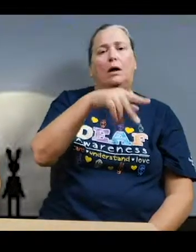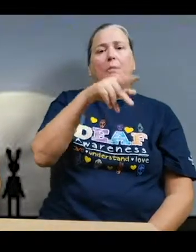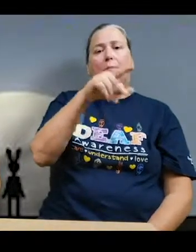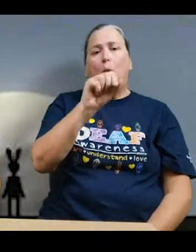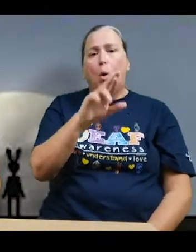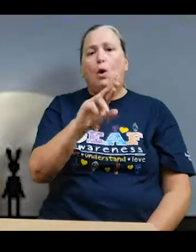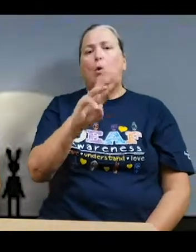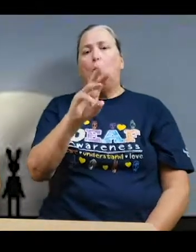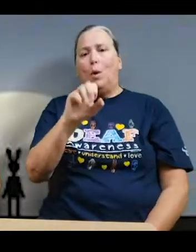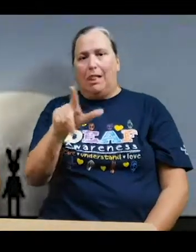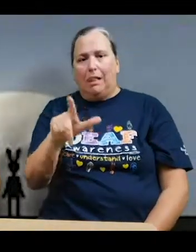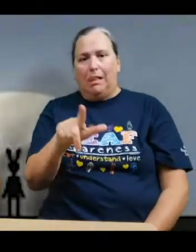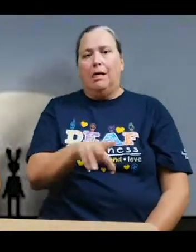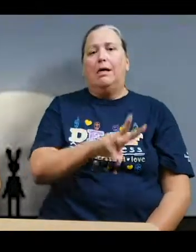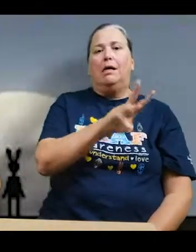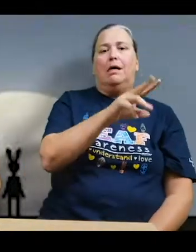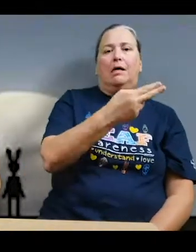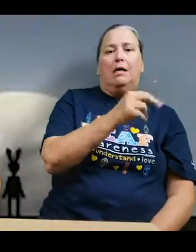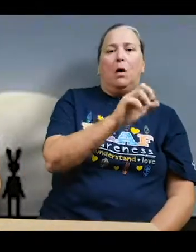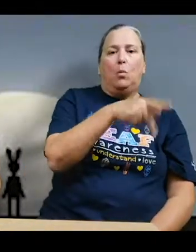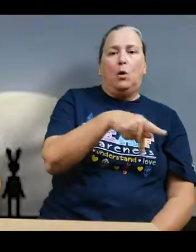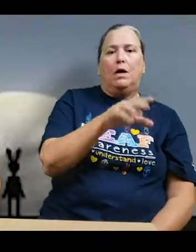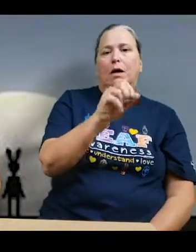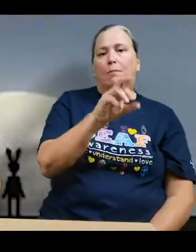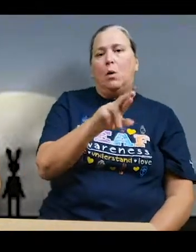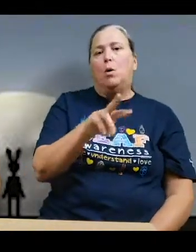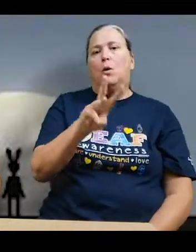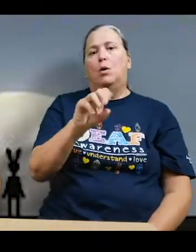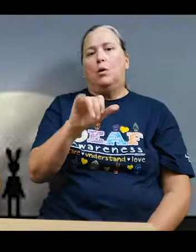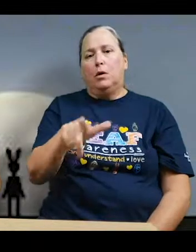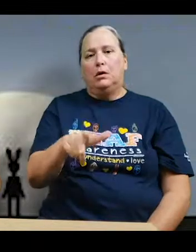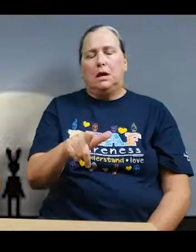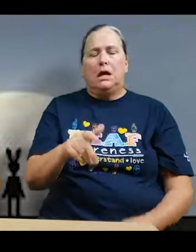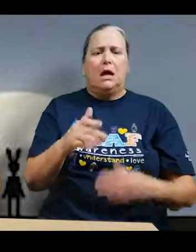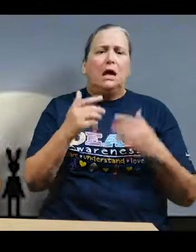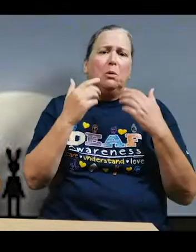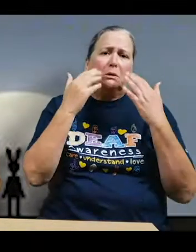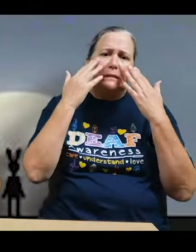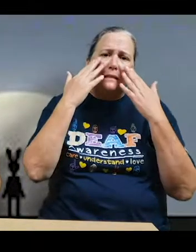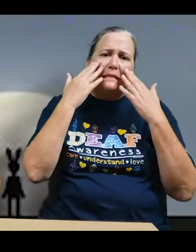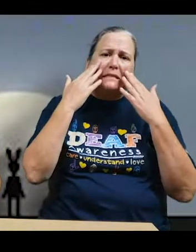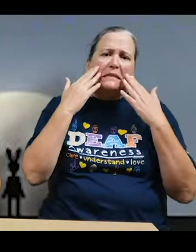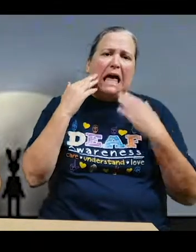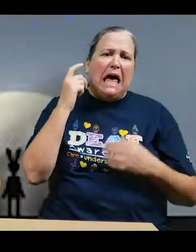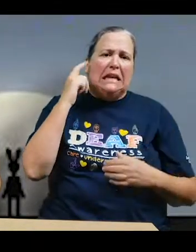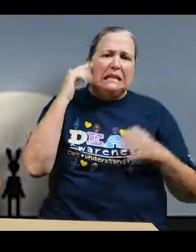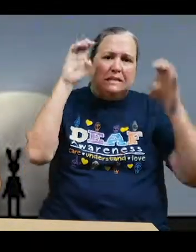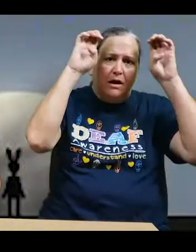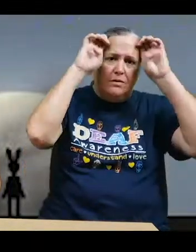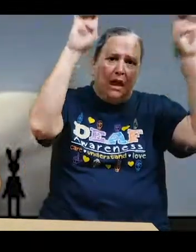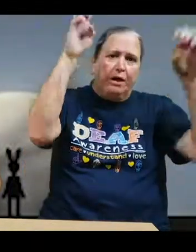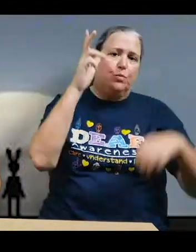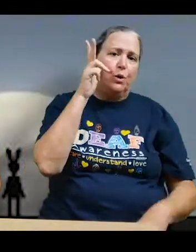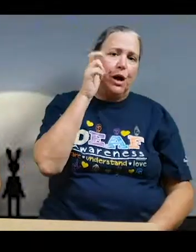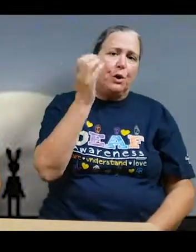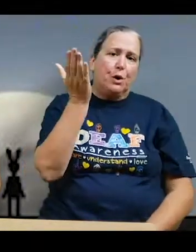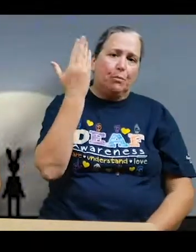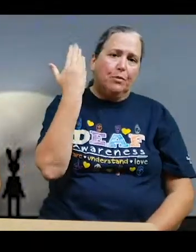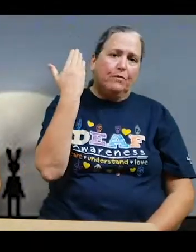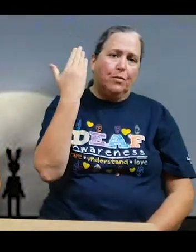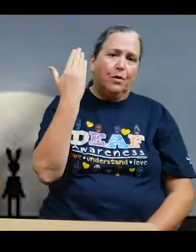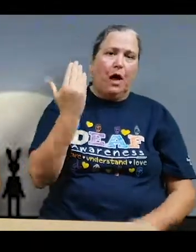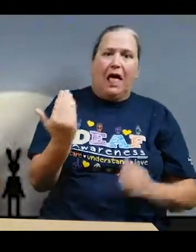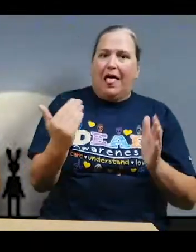whip poor Will." It was the saddest sound Edward had ever heard. And then came another song,